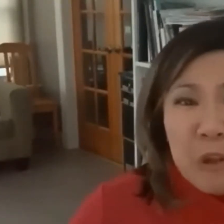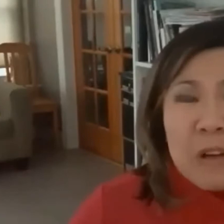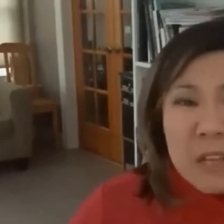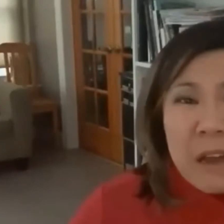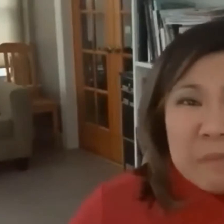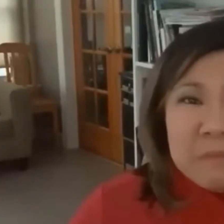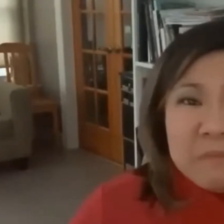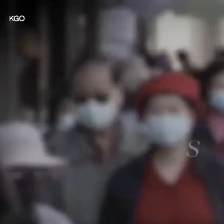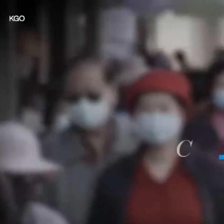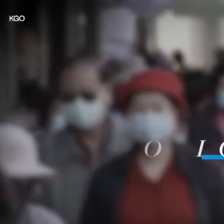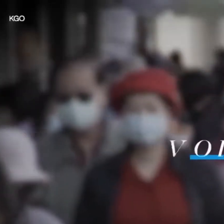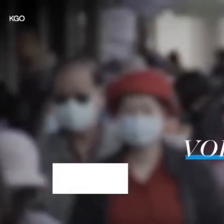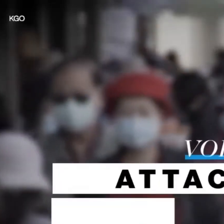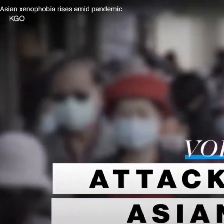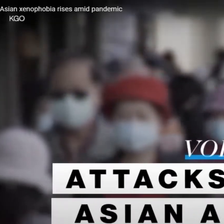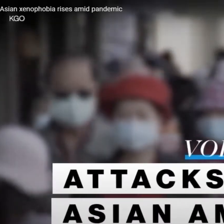in a long time.